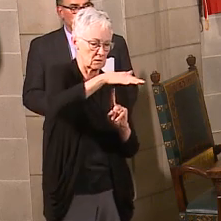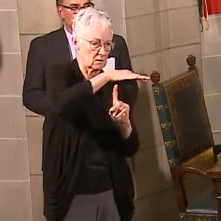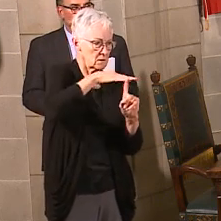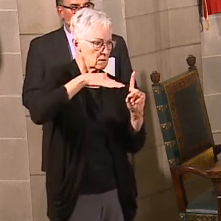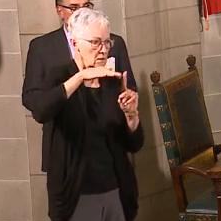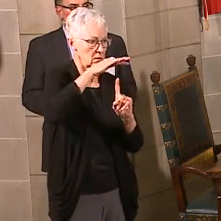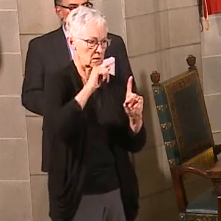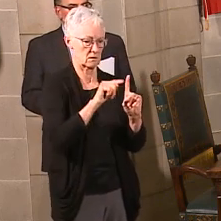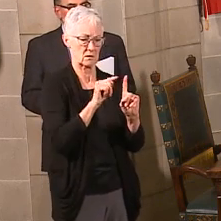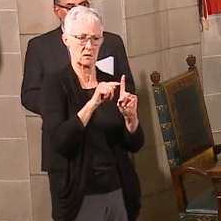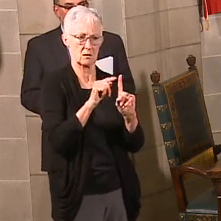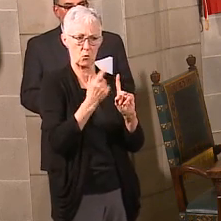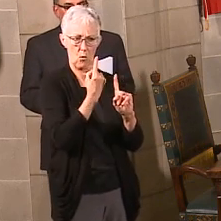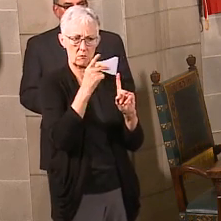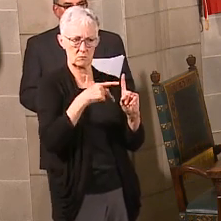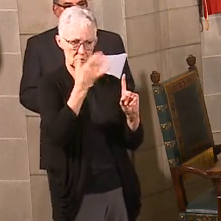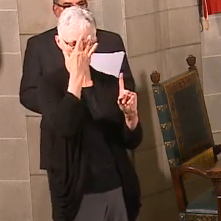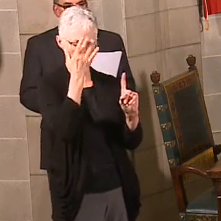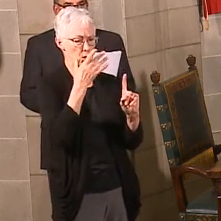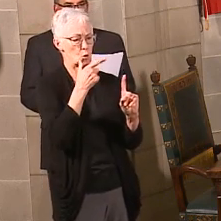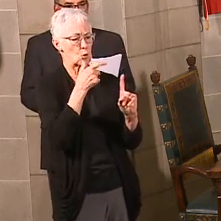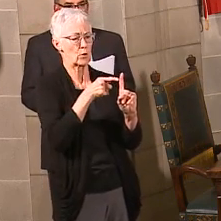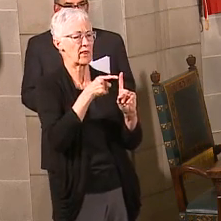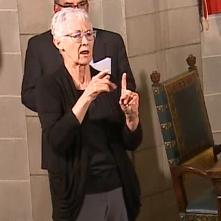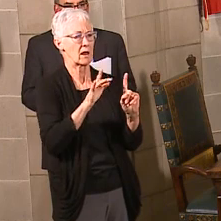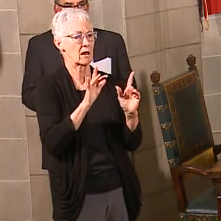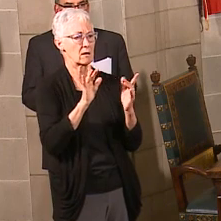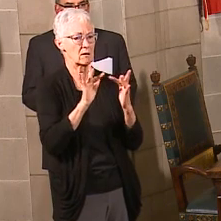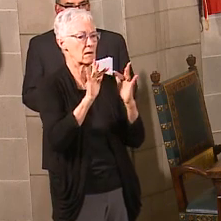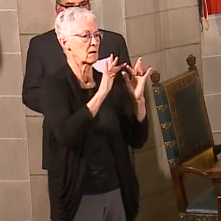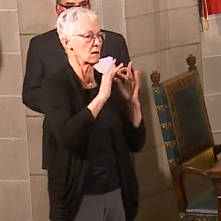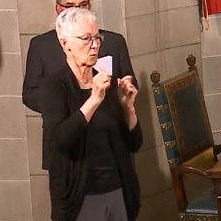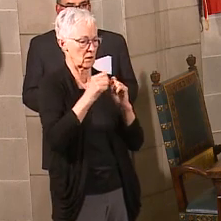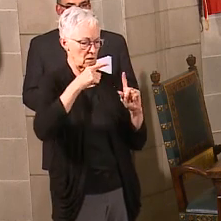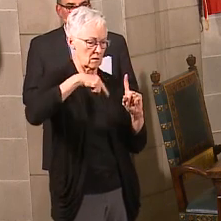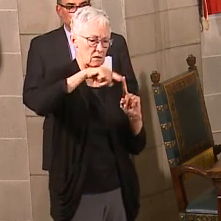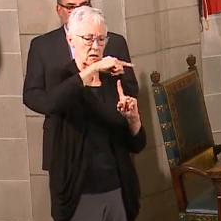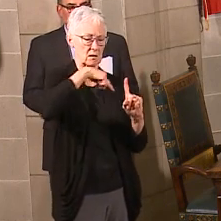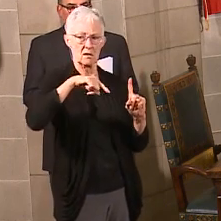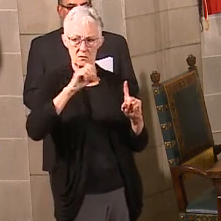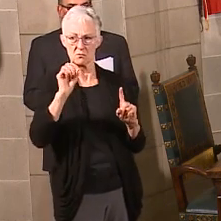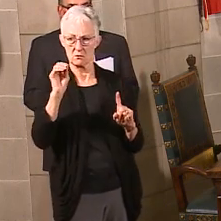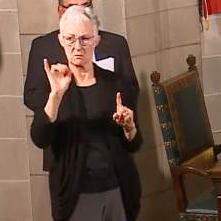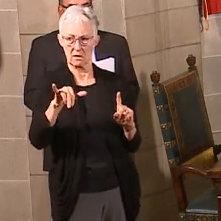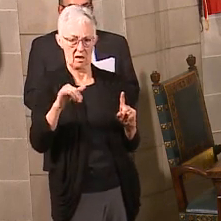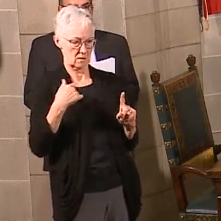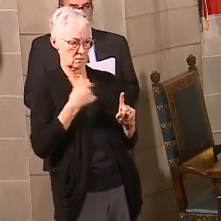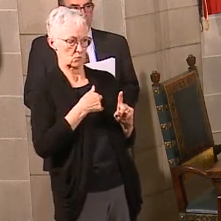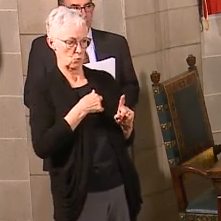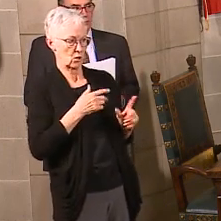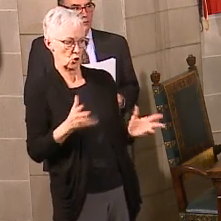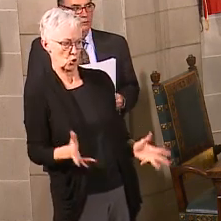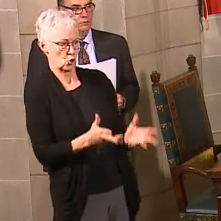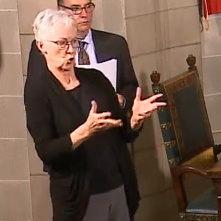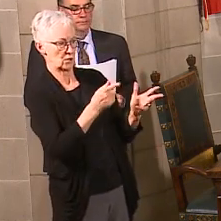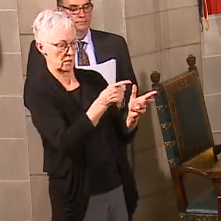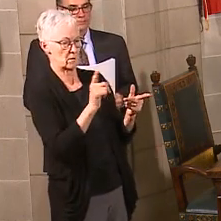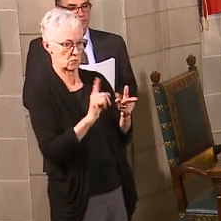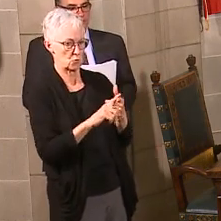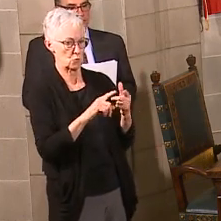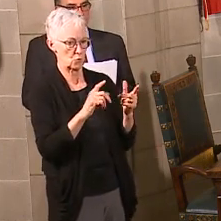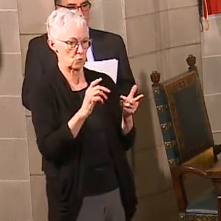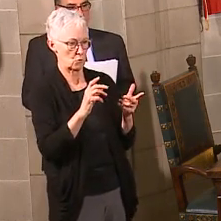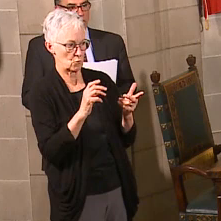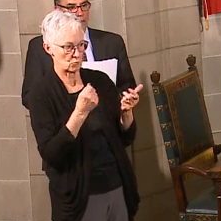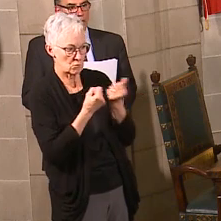the public health director there more resources to be able to do more of that testing or that contact tracing and so